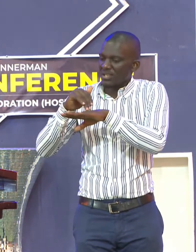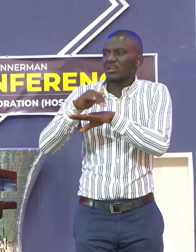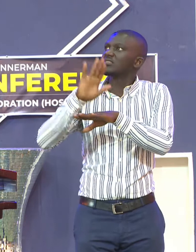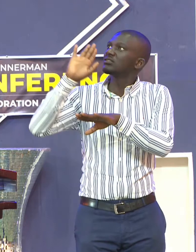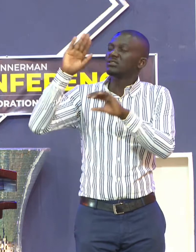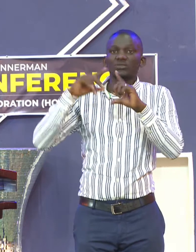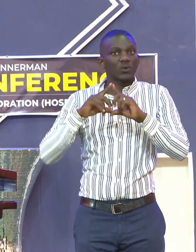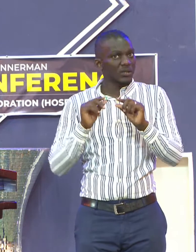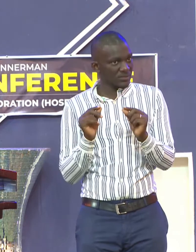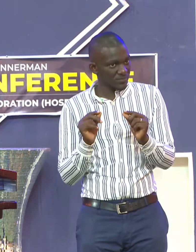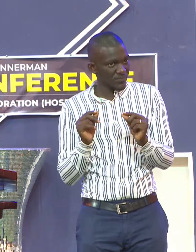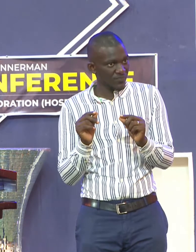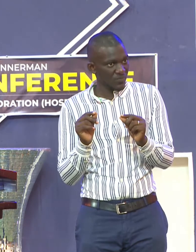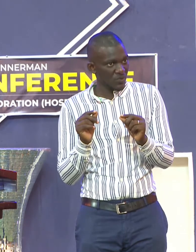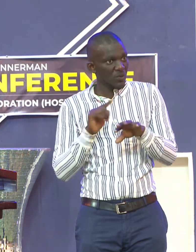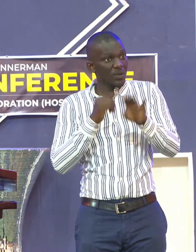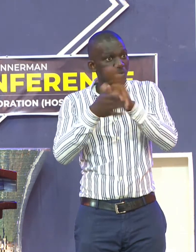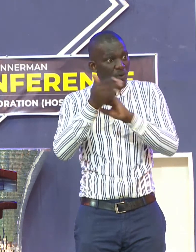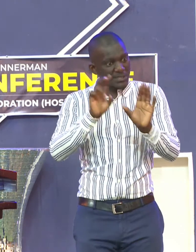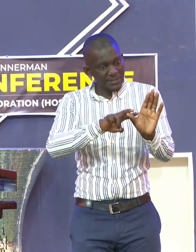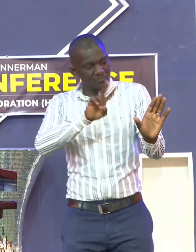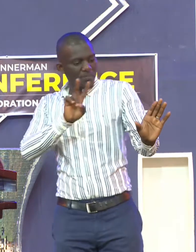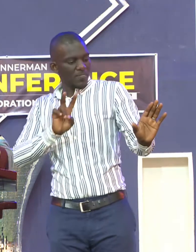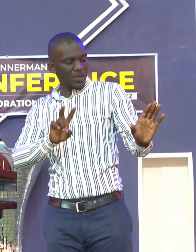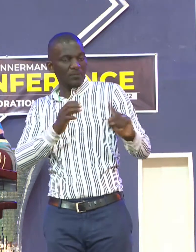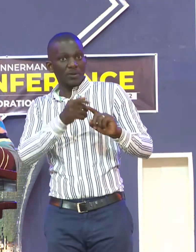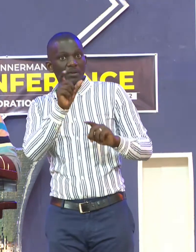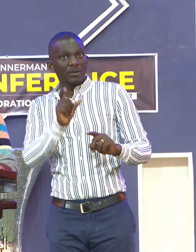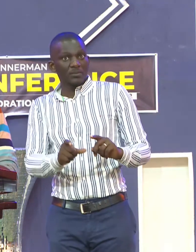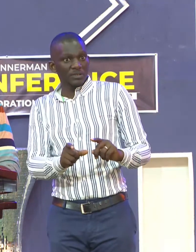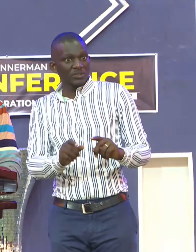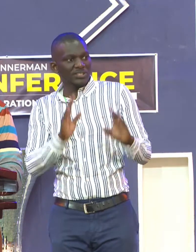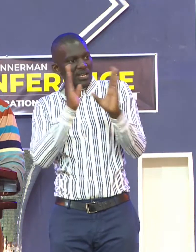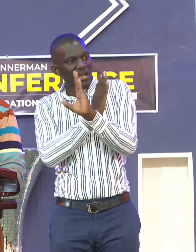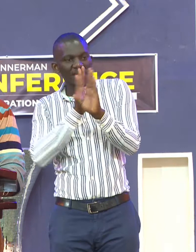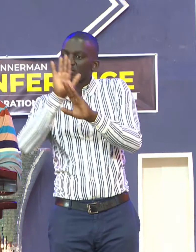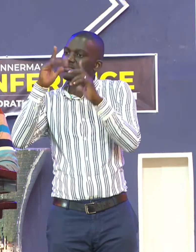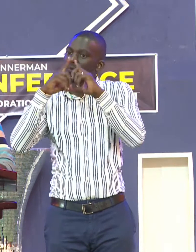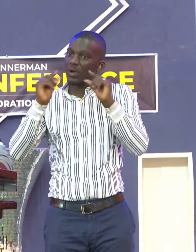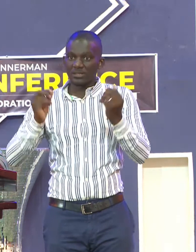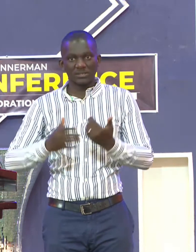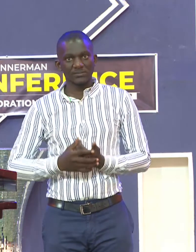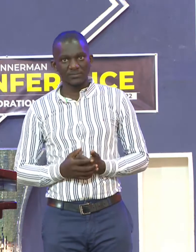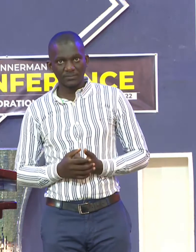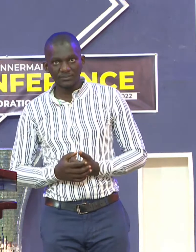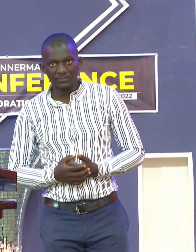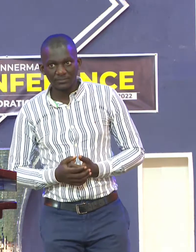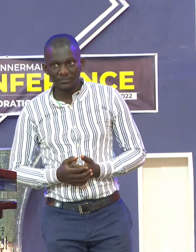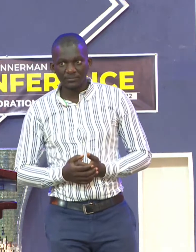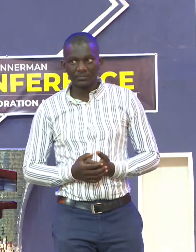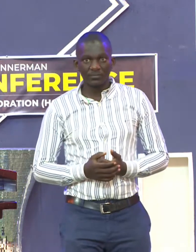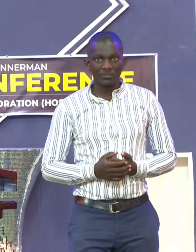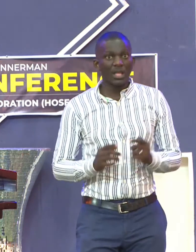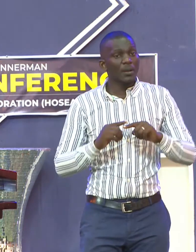sends forth his word. When the Lord is departing someone, he hides the word from that one.